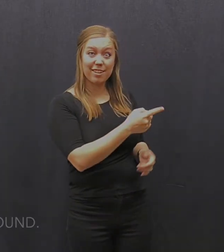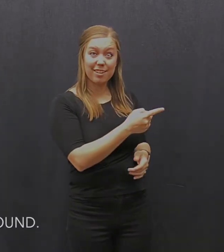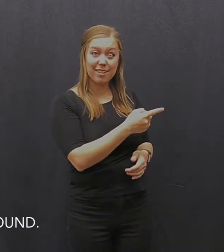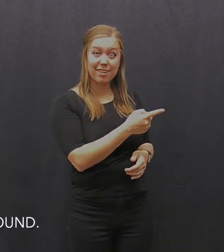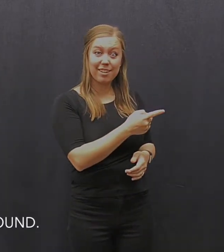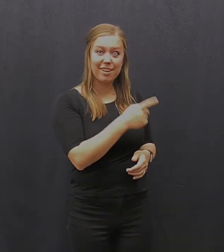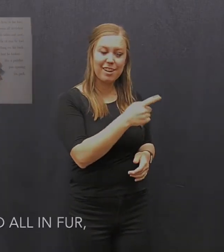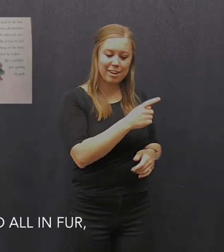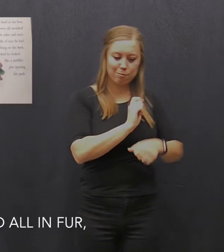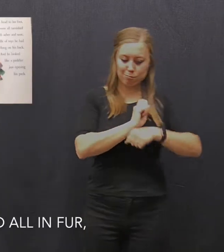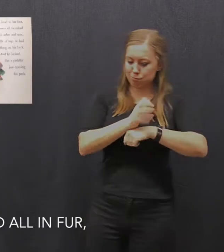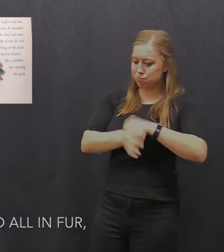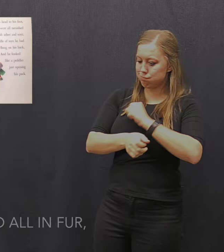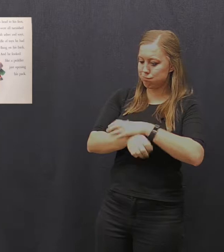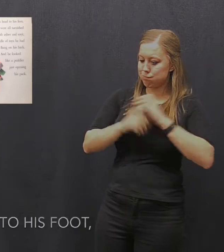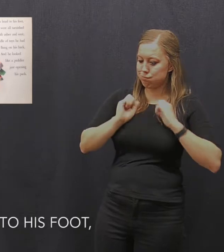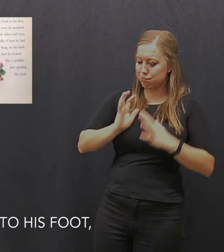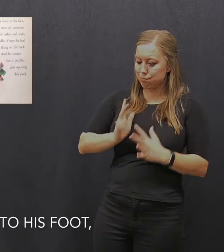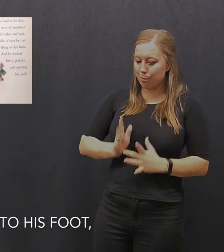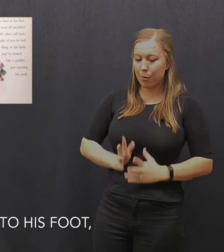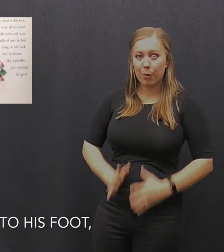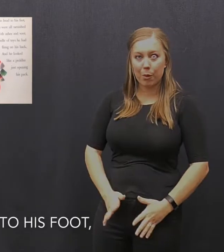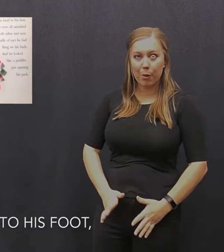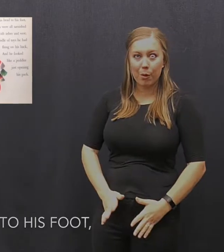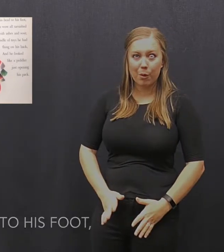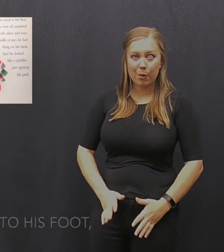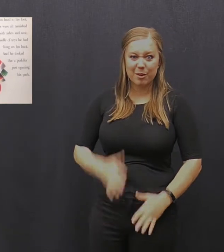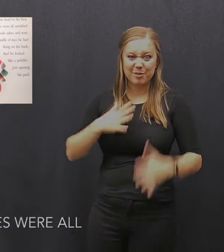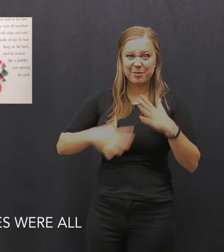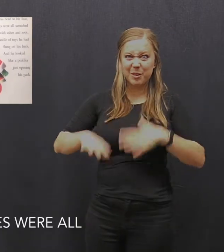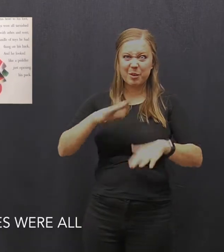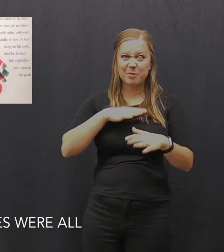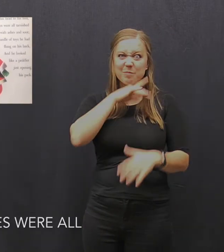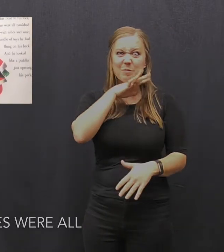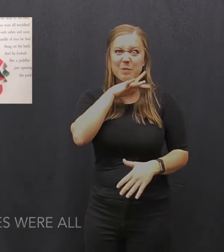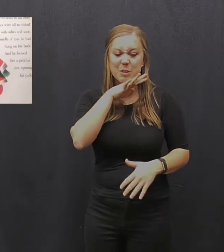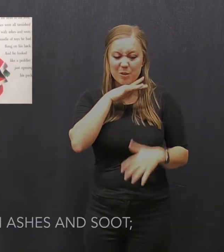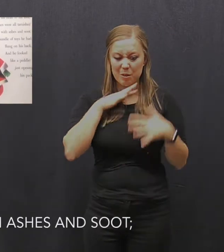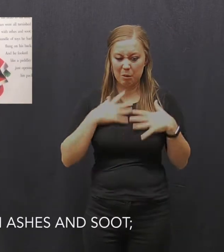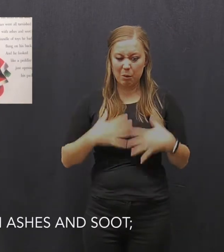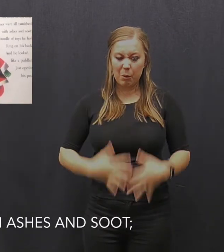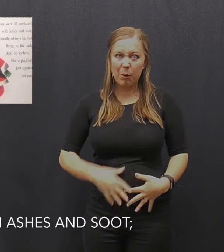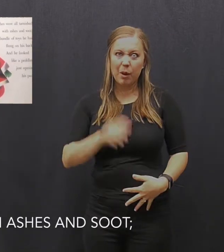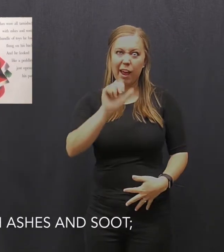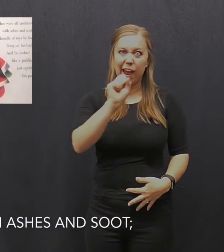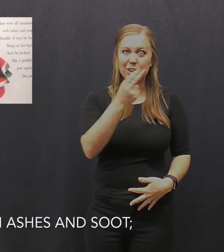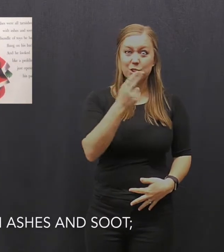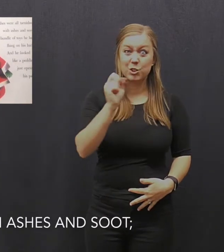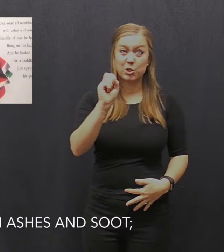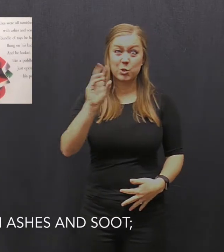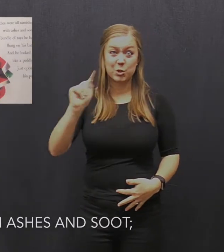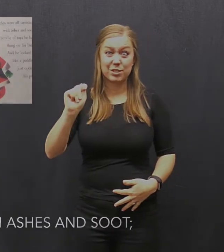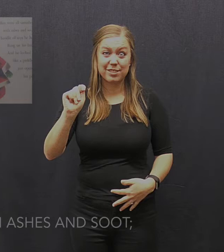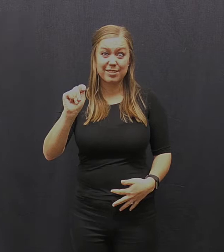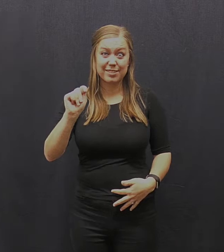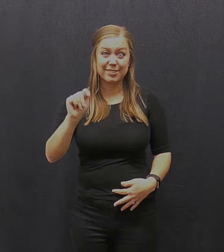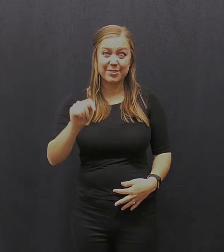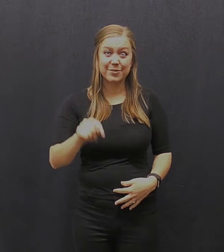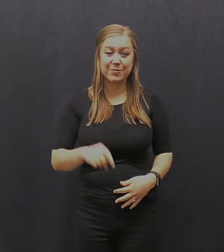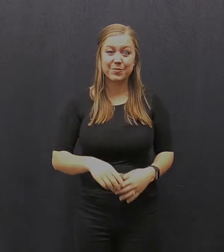was dressed all in fur, from his head to his foot, and his clothes were all tarnished with ashes and soot. A bundle of